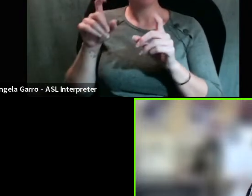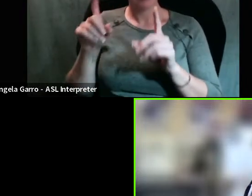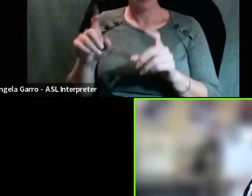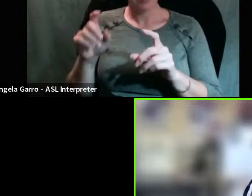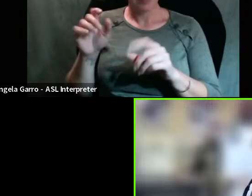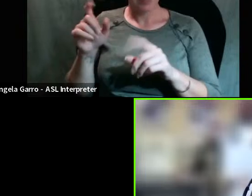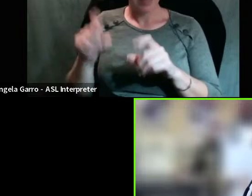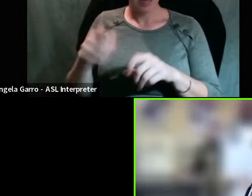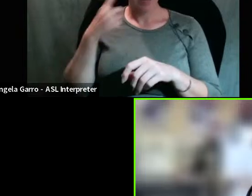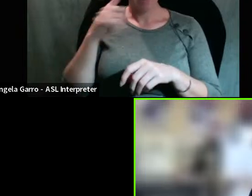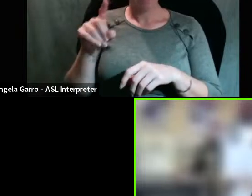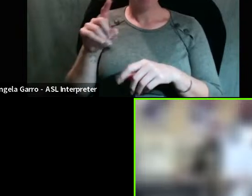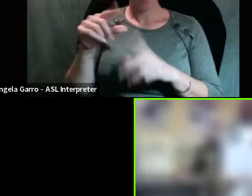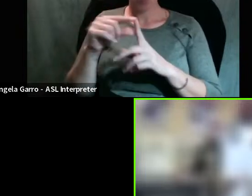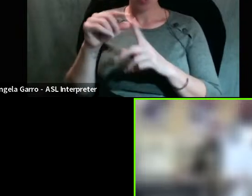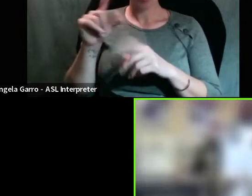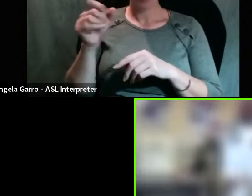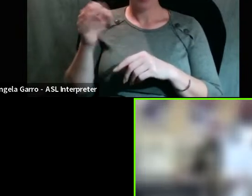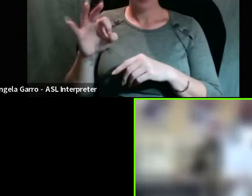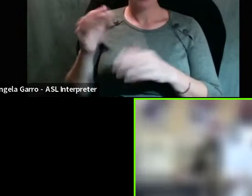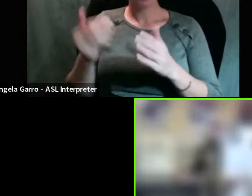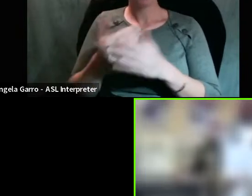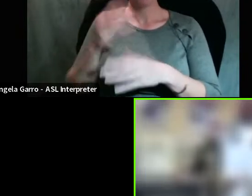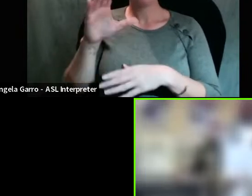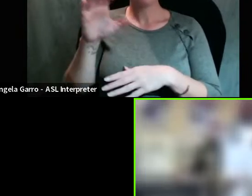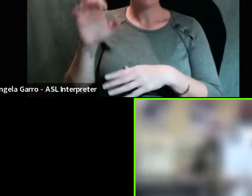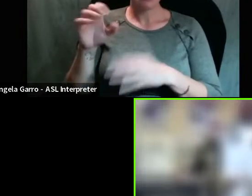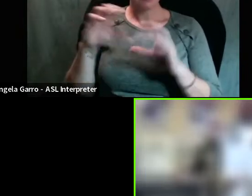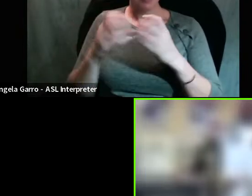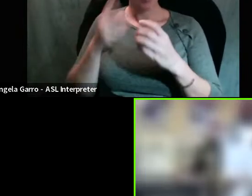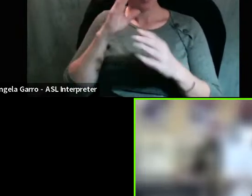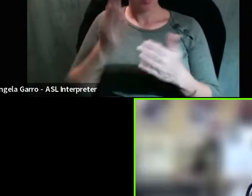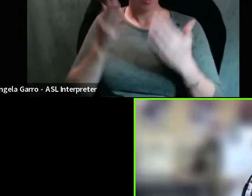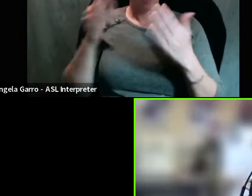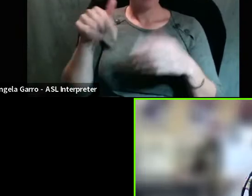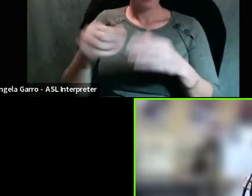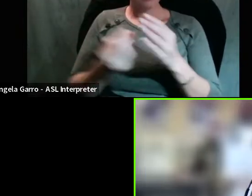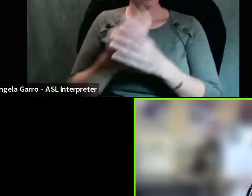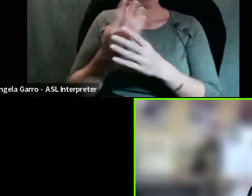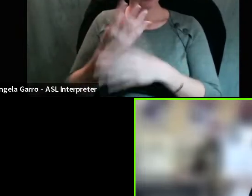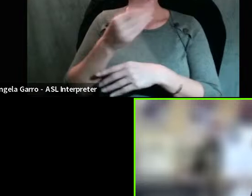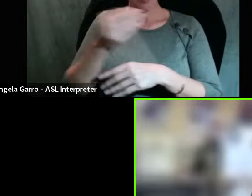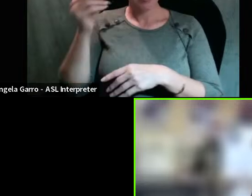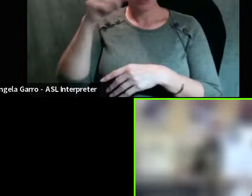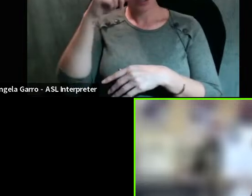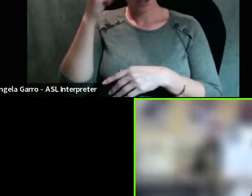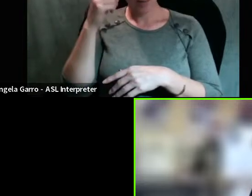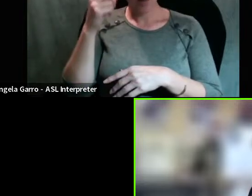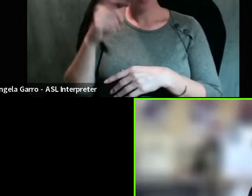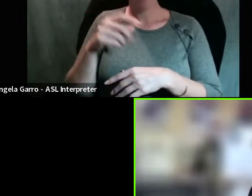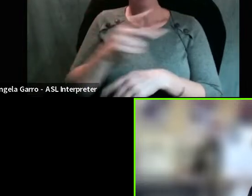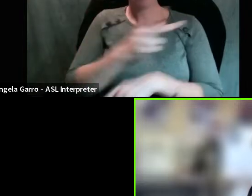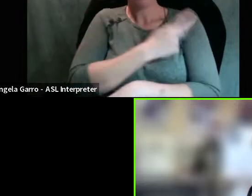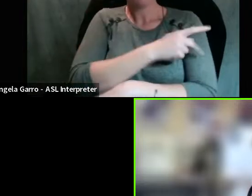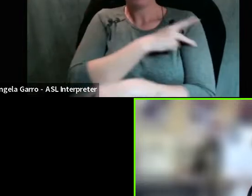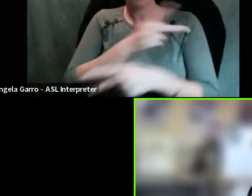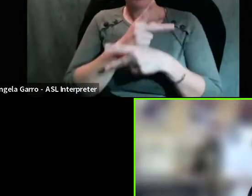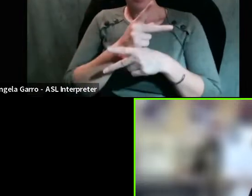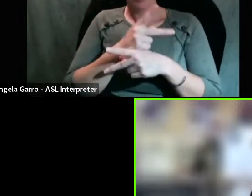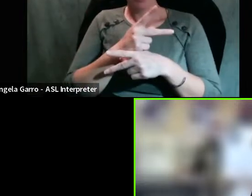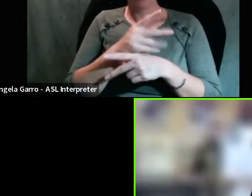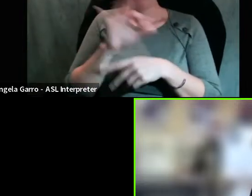for 2019. Our new CE classes that we're going to be offering this spring and summer are Patient Care